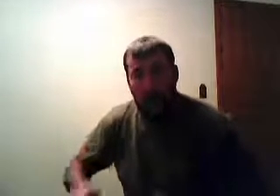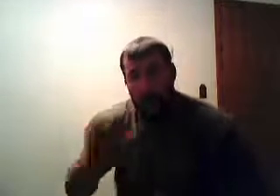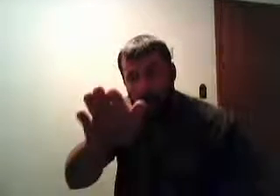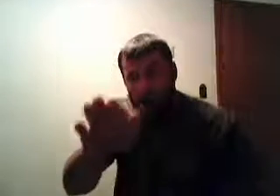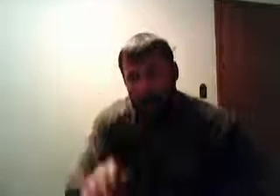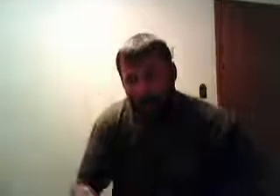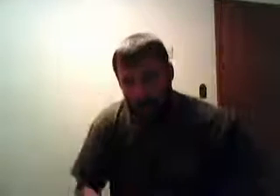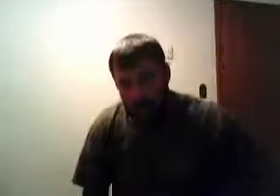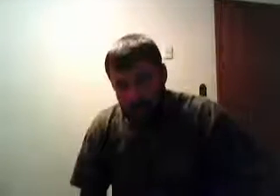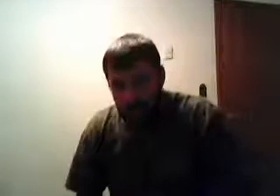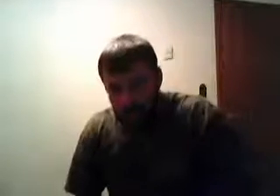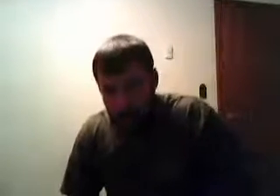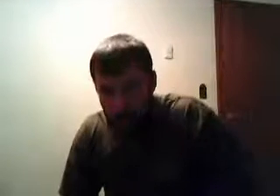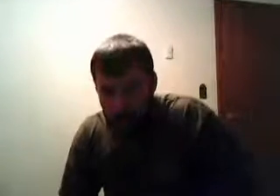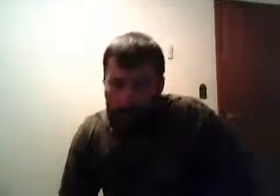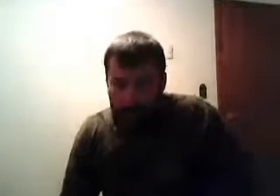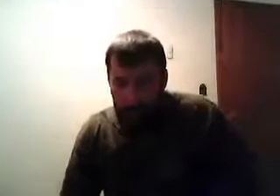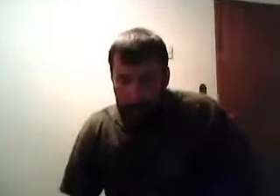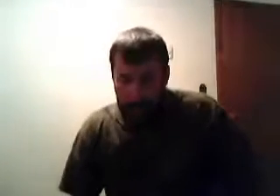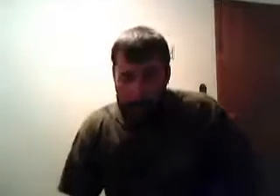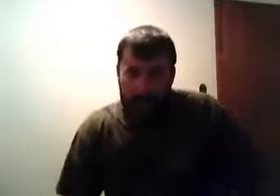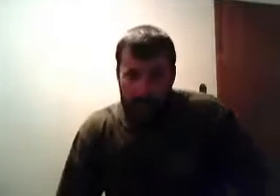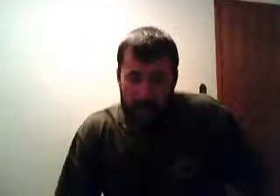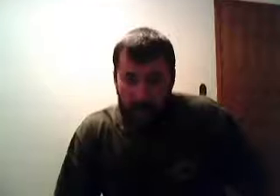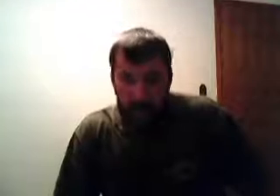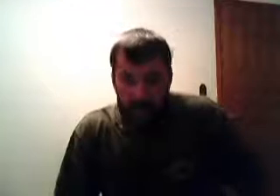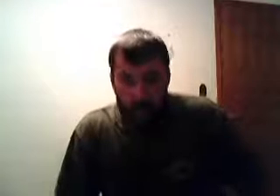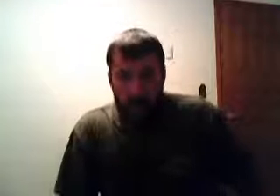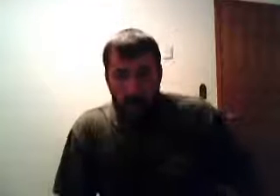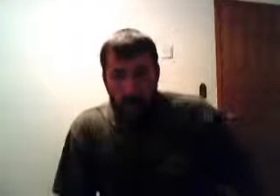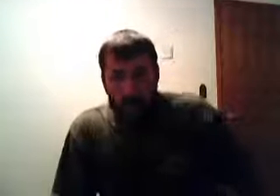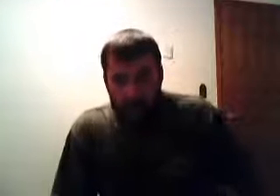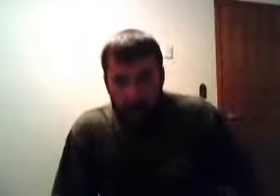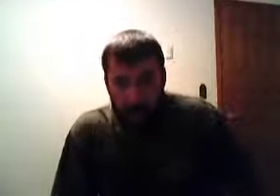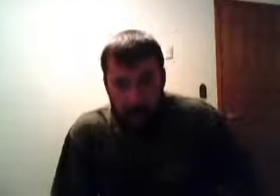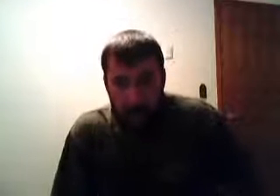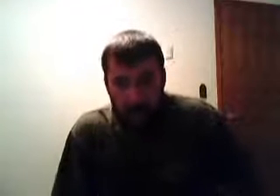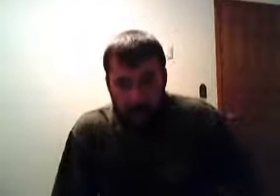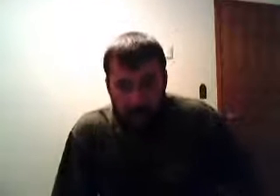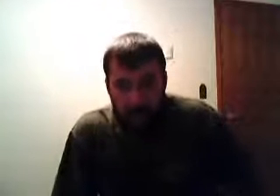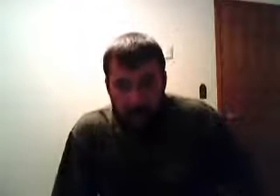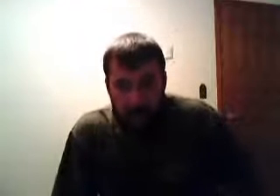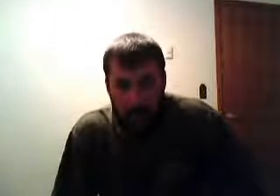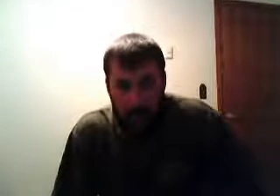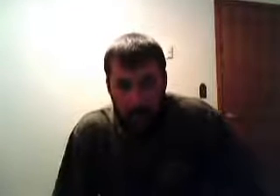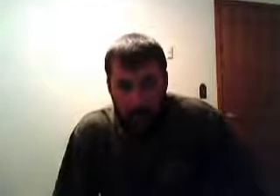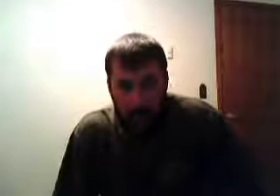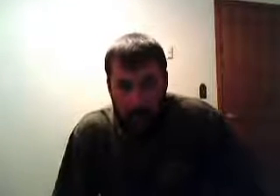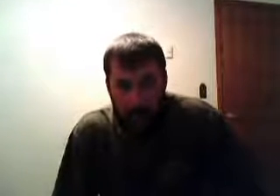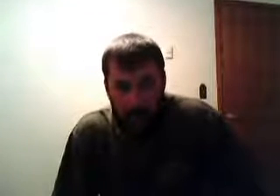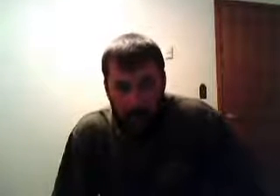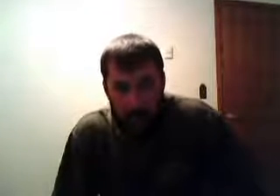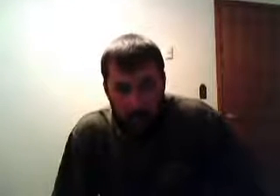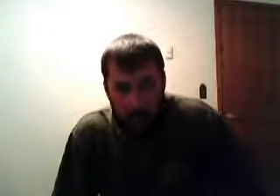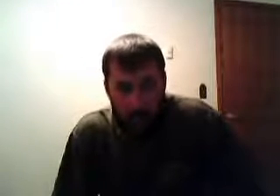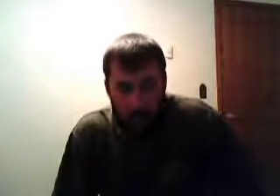I feel led right now to say something. When I was saying that about that war a while ago, I want you to understand something. I'm not a flip-flop out